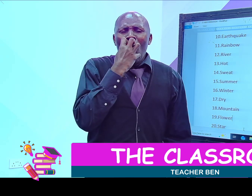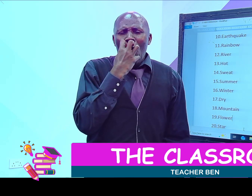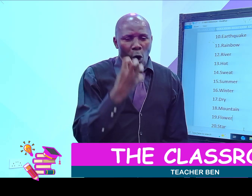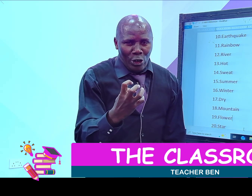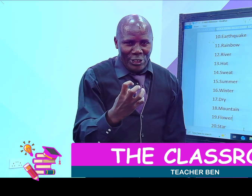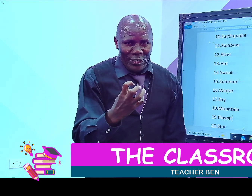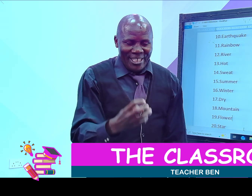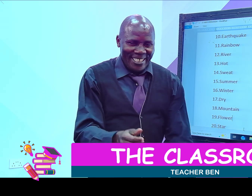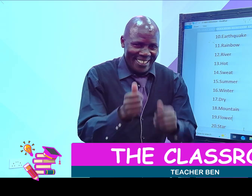hot.